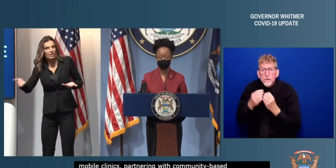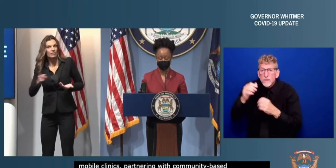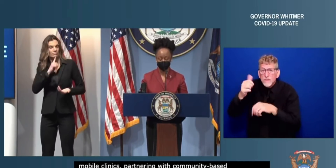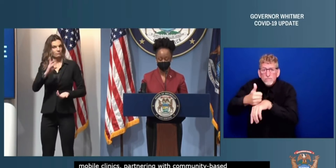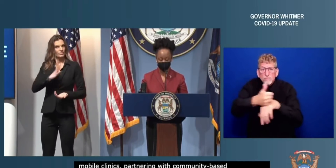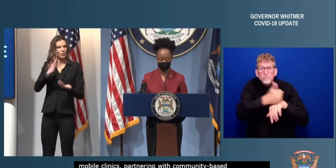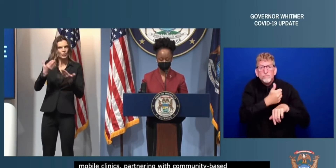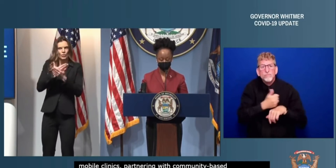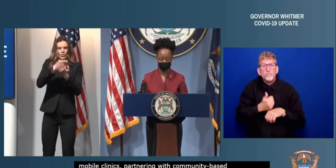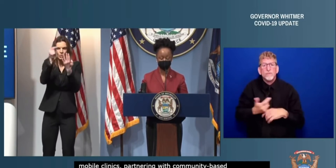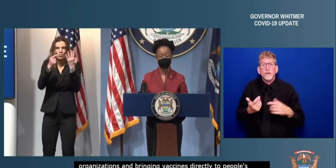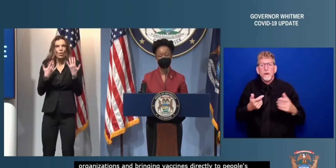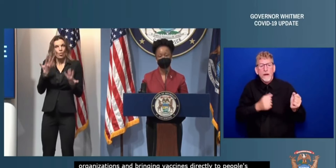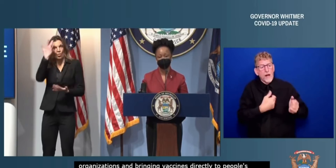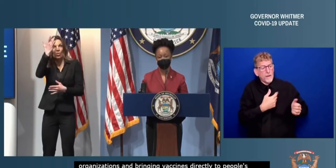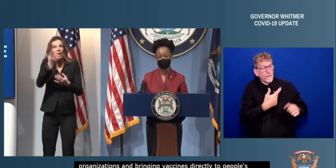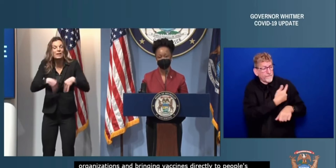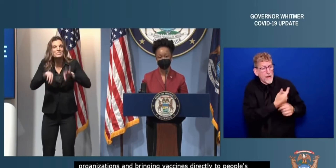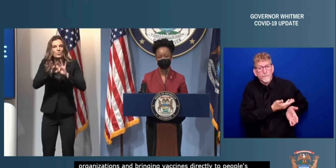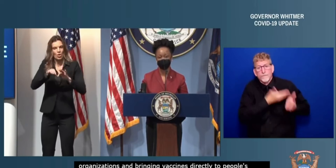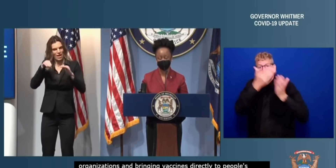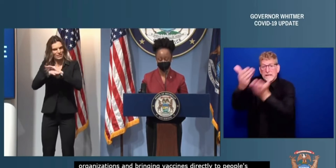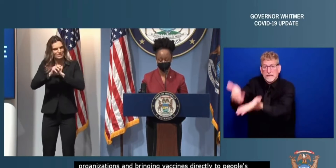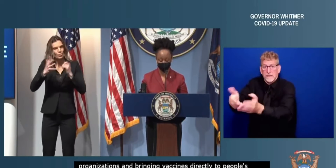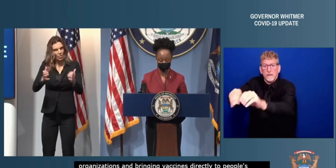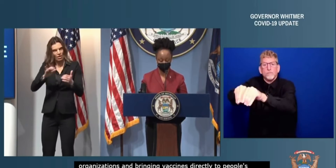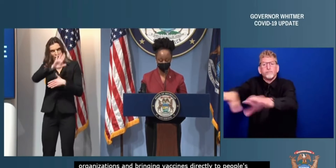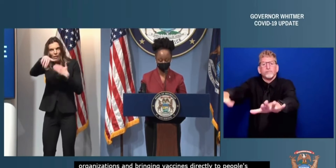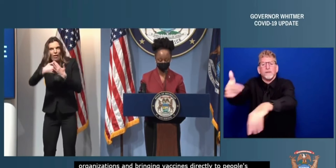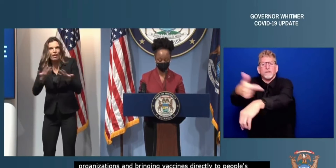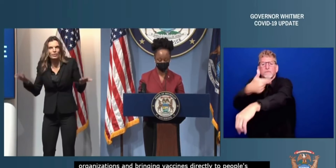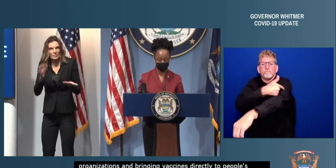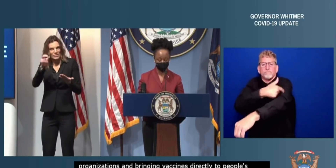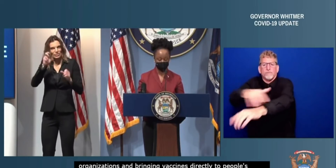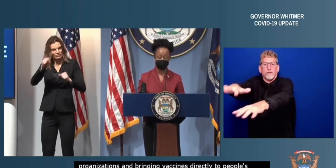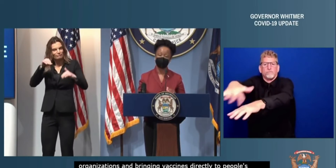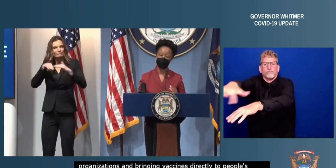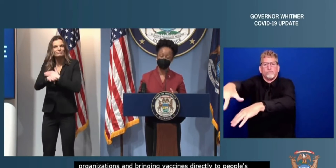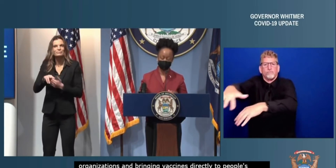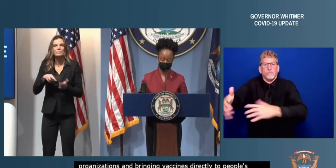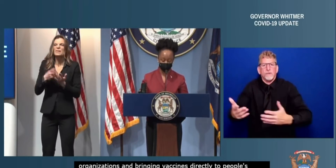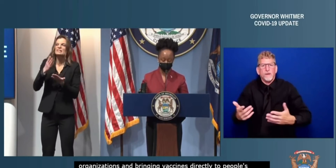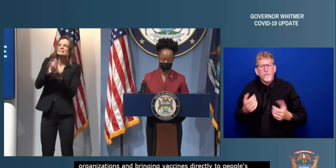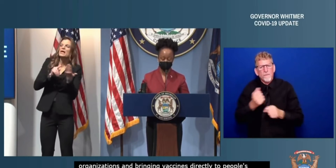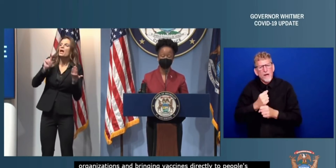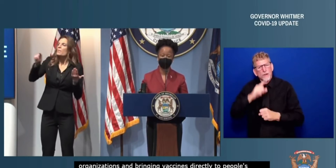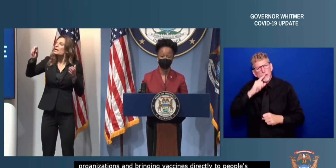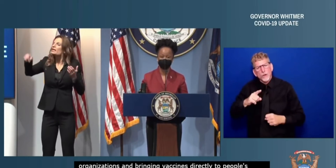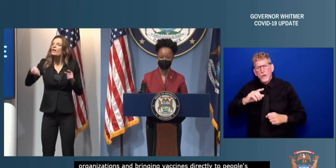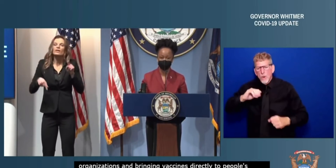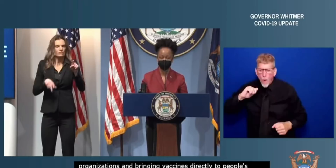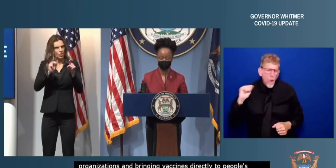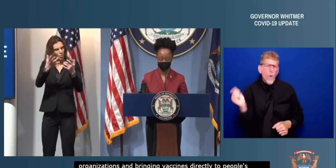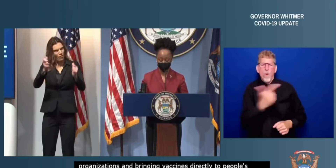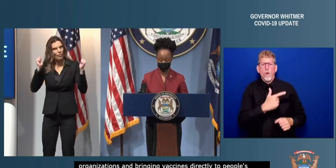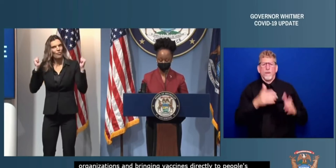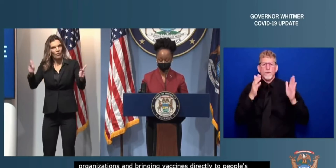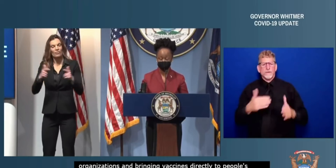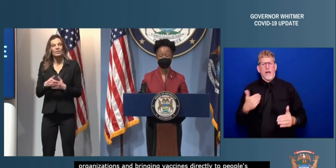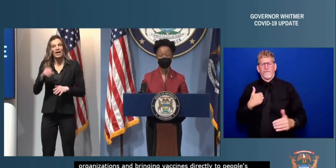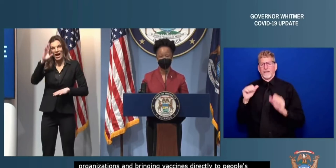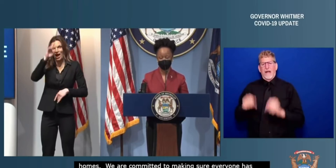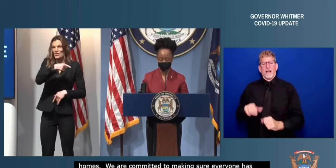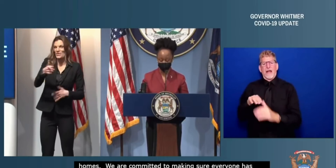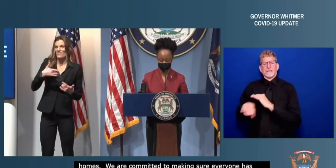are committed to making sure everyone has access to a vaccine in the state. Now, I also know that a lot of people are seeking to